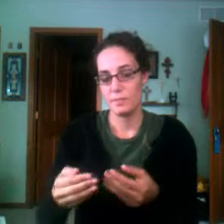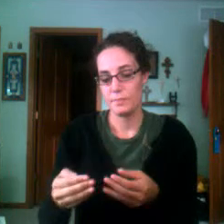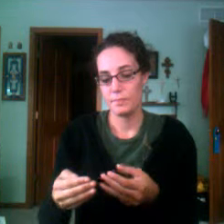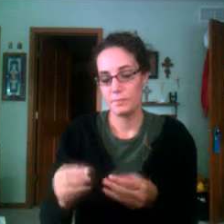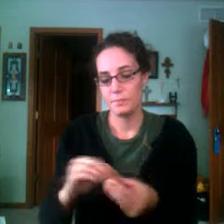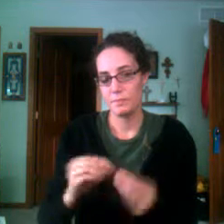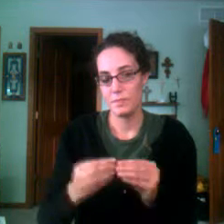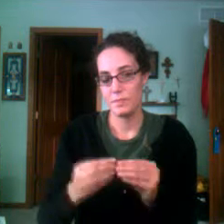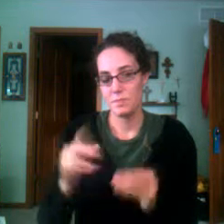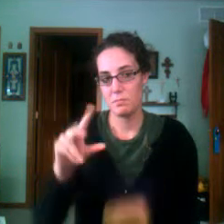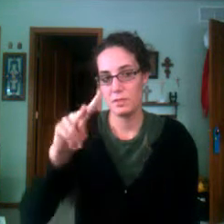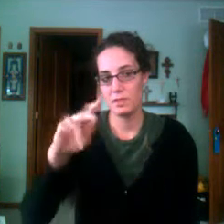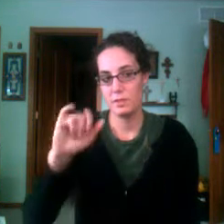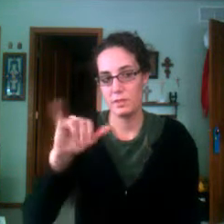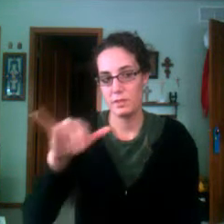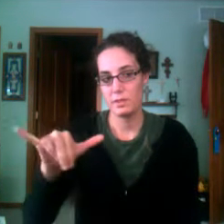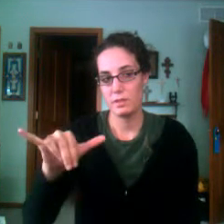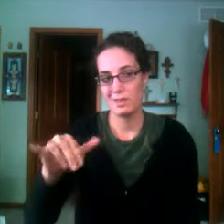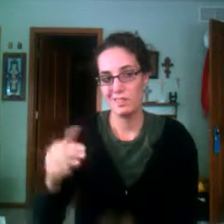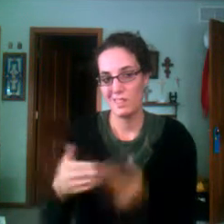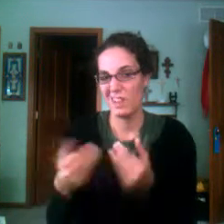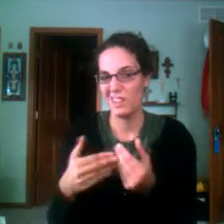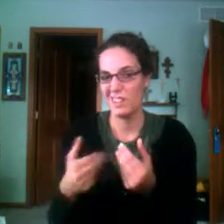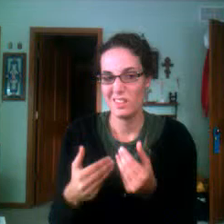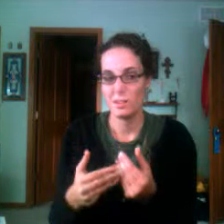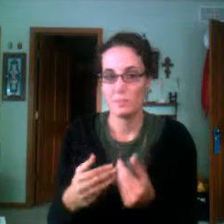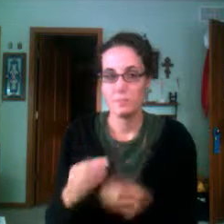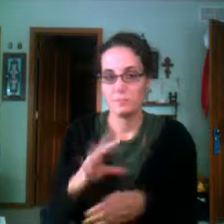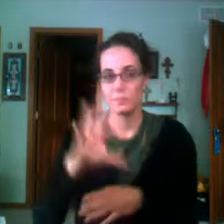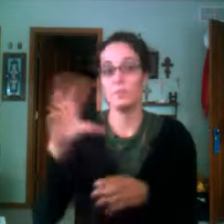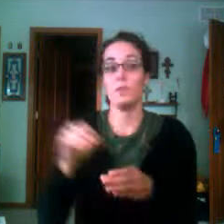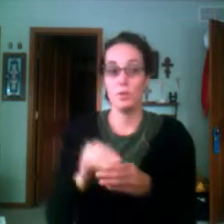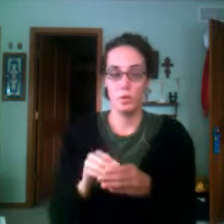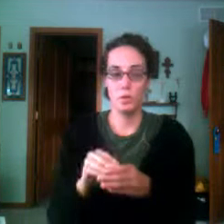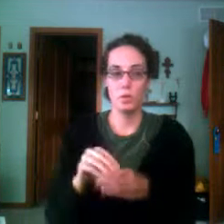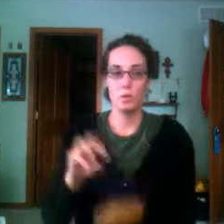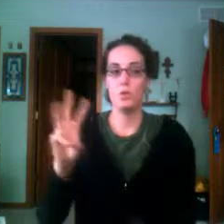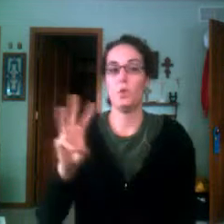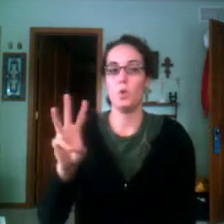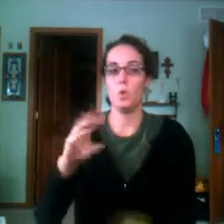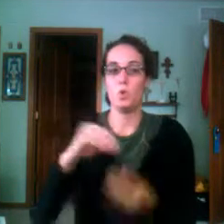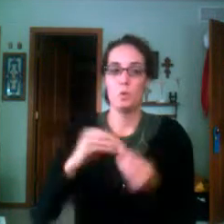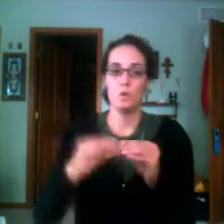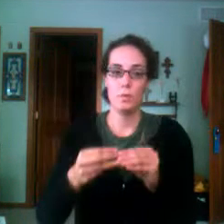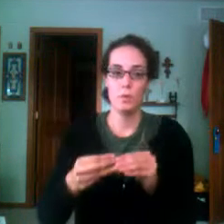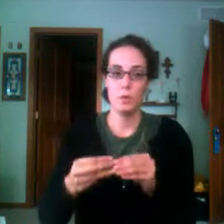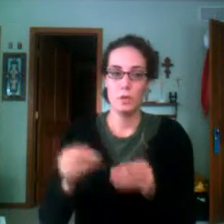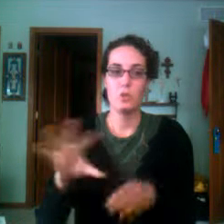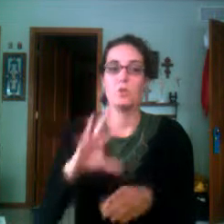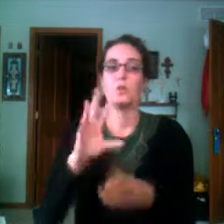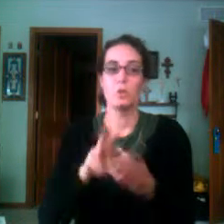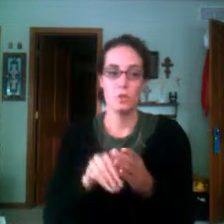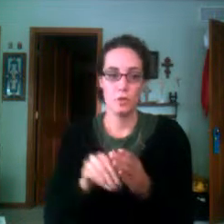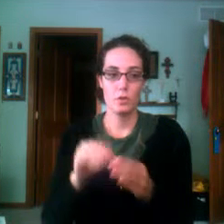easy. Okay? If you want to include whole numbers, then make sure, of course, you count 0. Now, obviously, you use 0 for